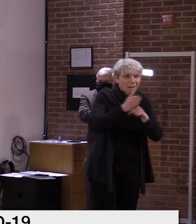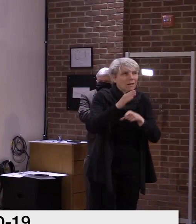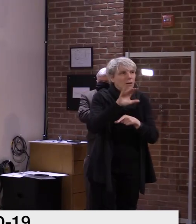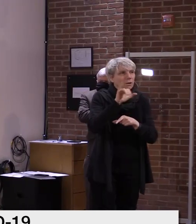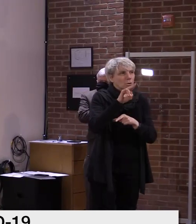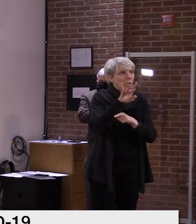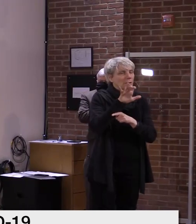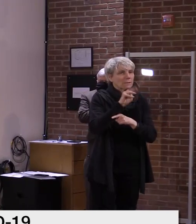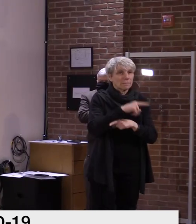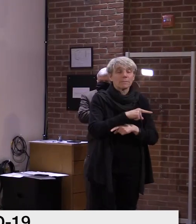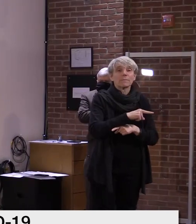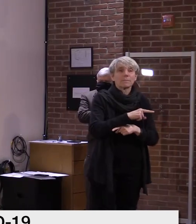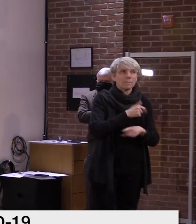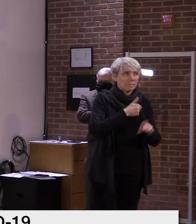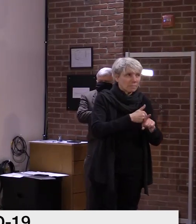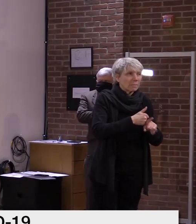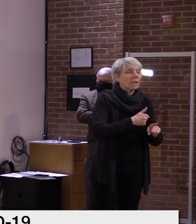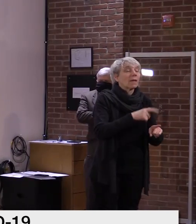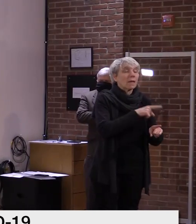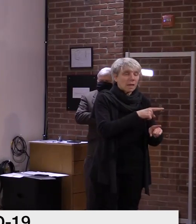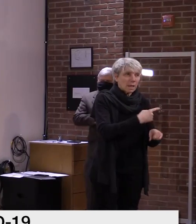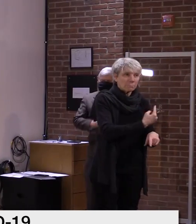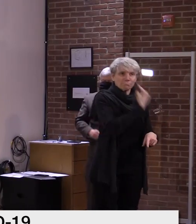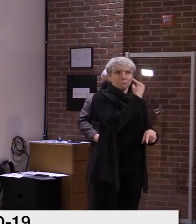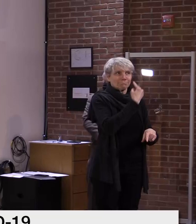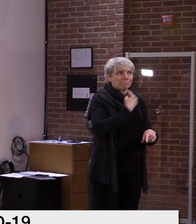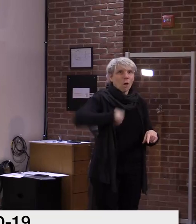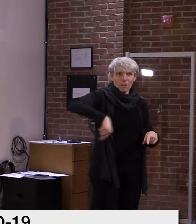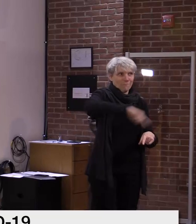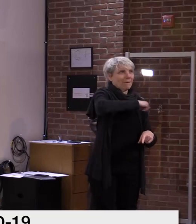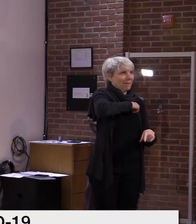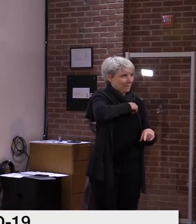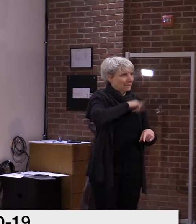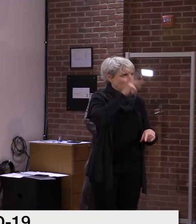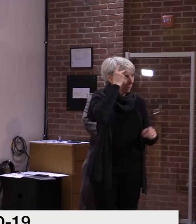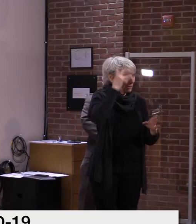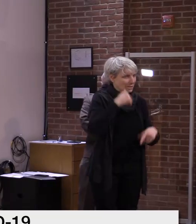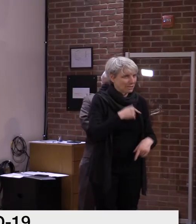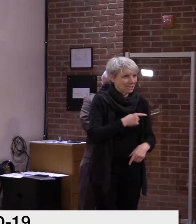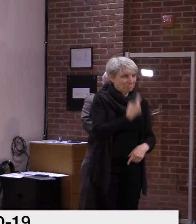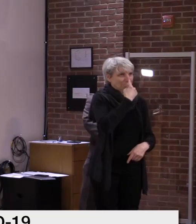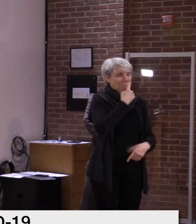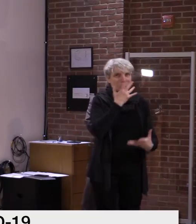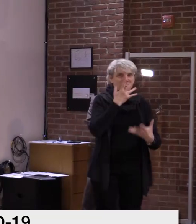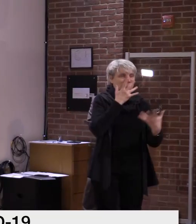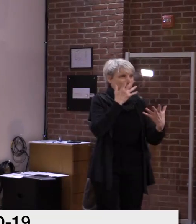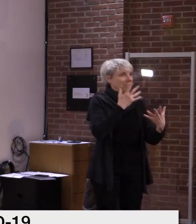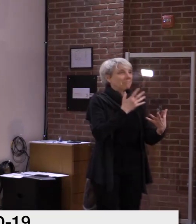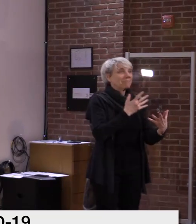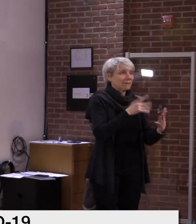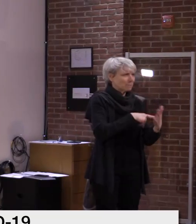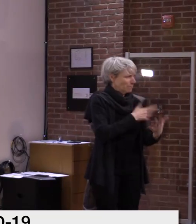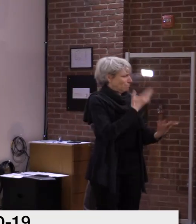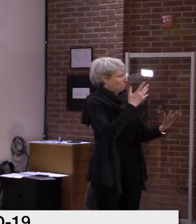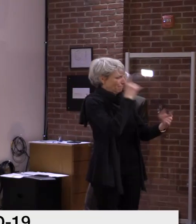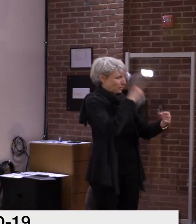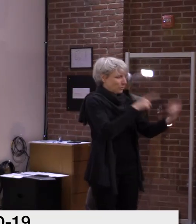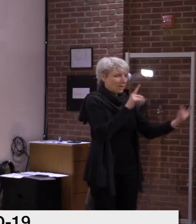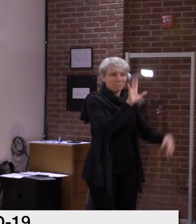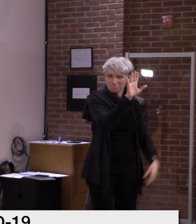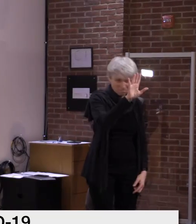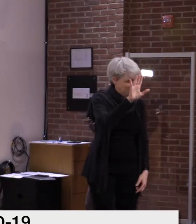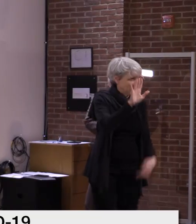held elected officials accountable, myself included. We may not have always agreed, but